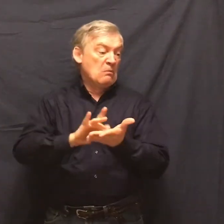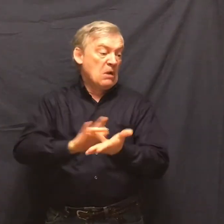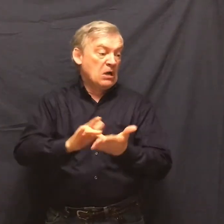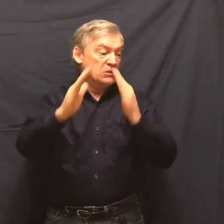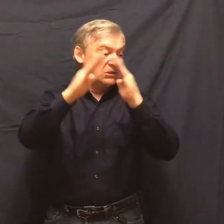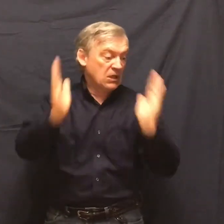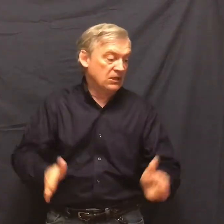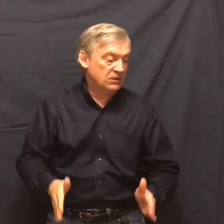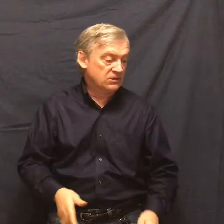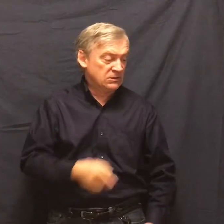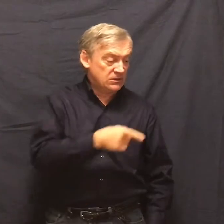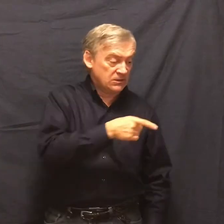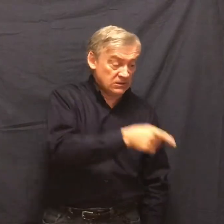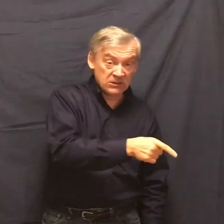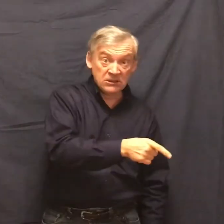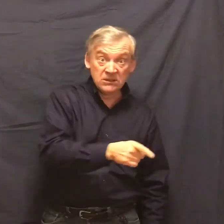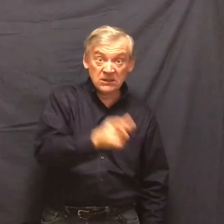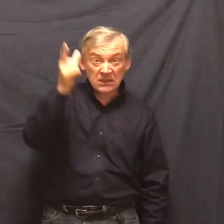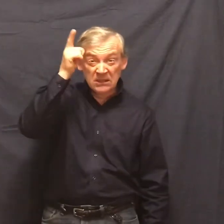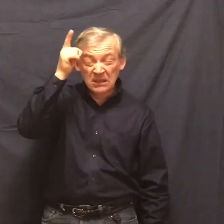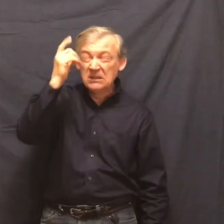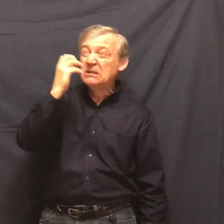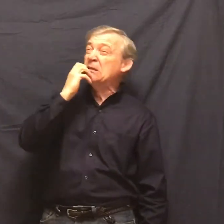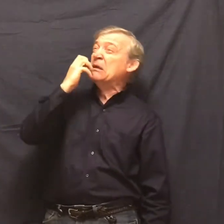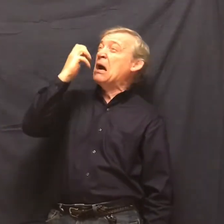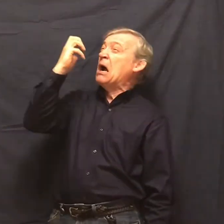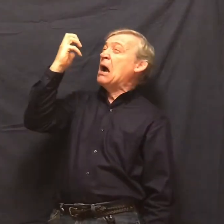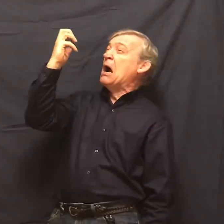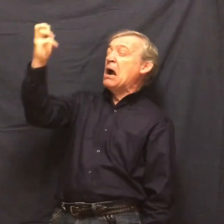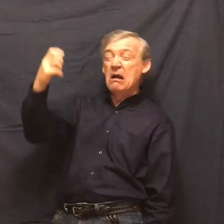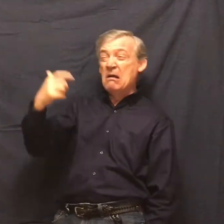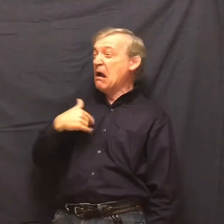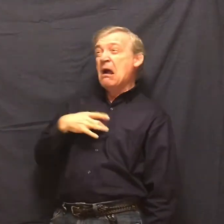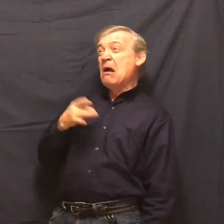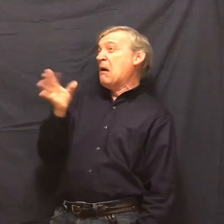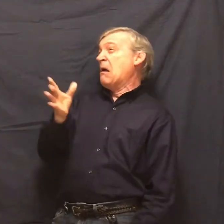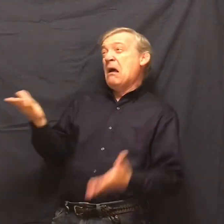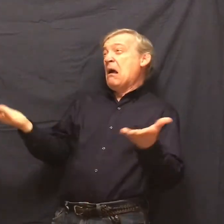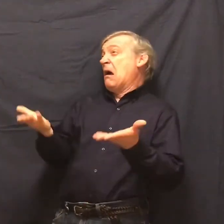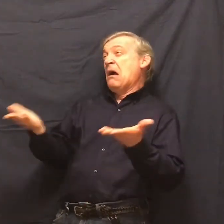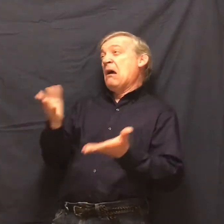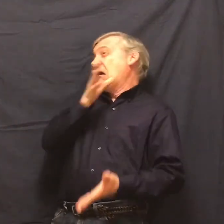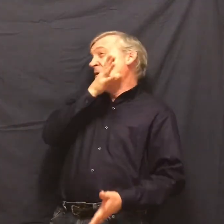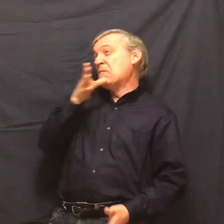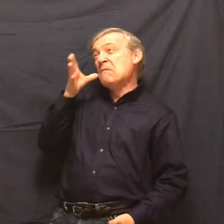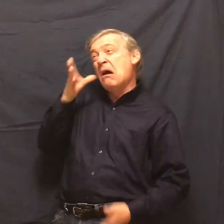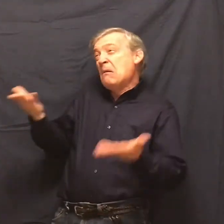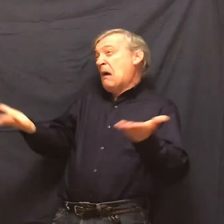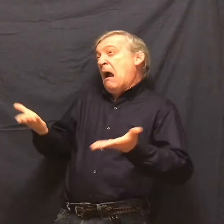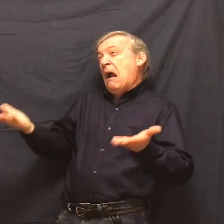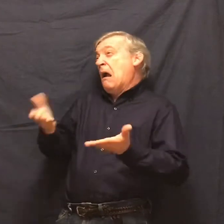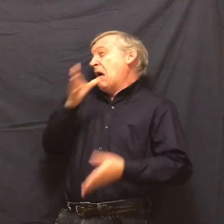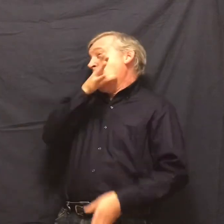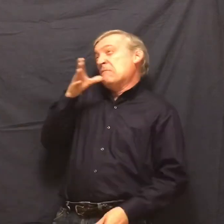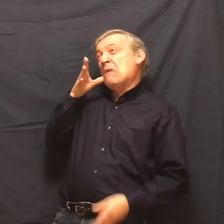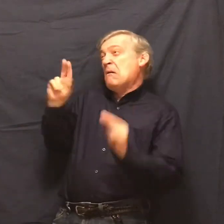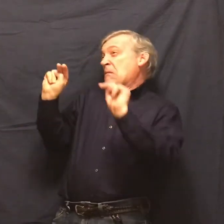Lenny cried out suddenly, I don't like this place, George. This ain't no good place. I want to get out of